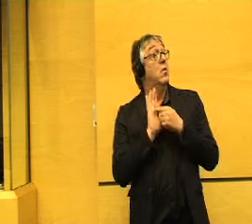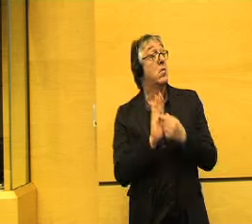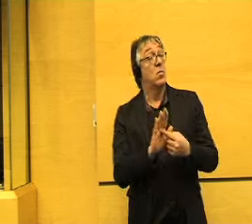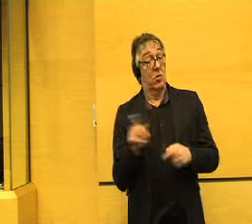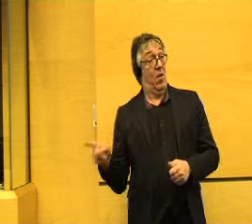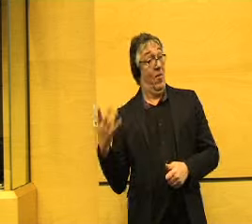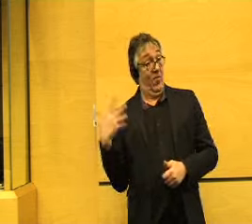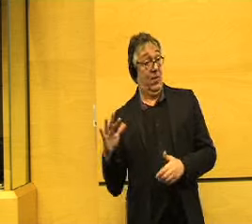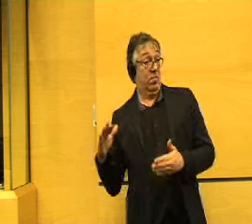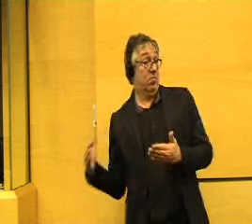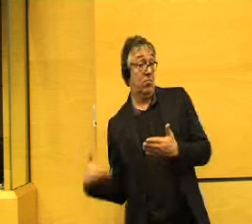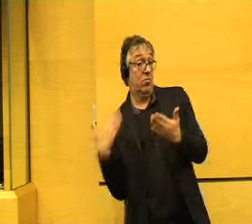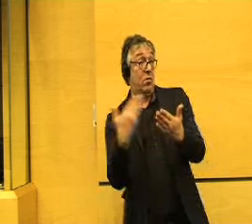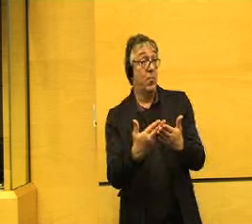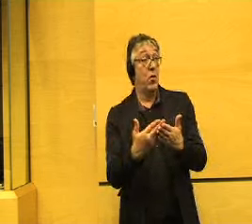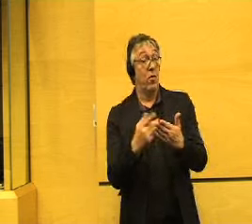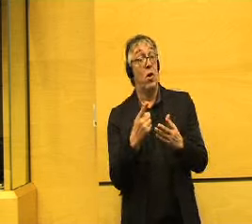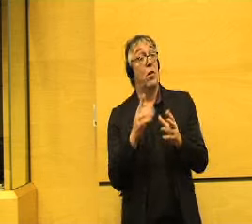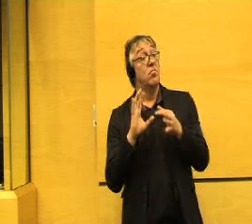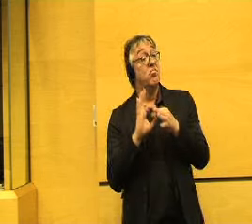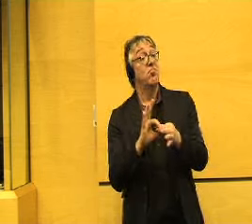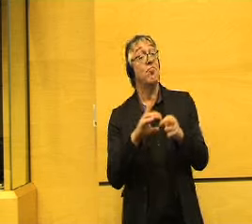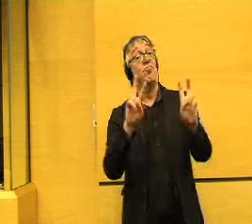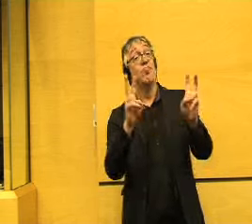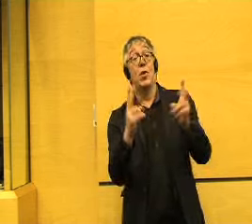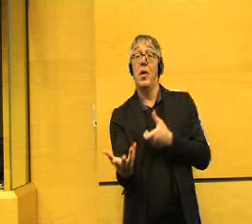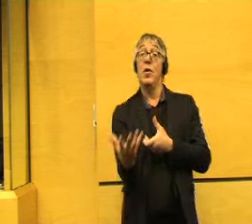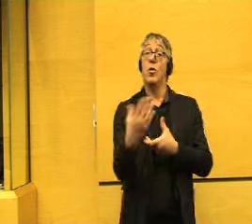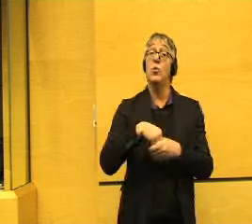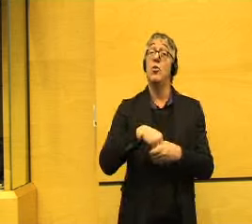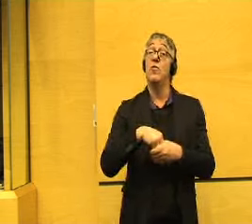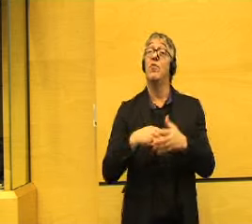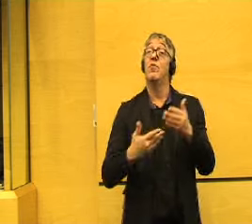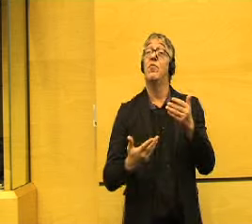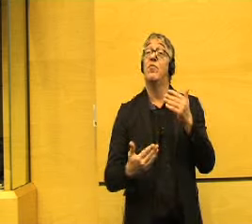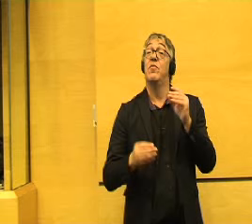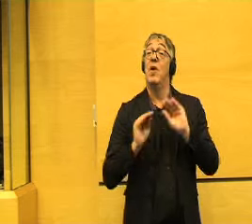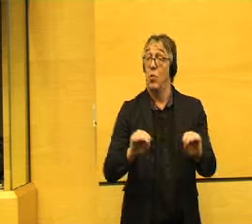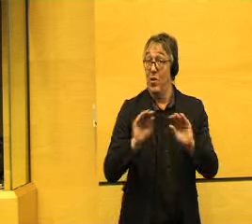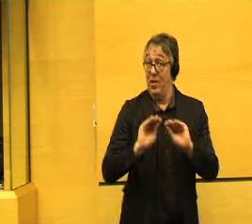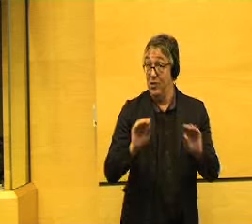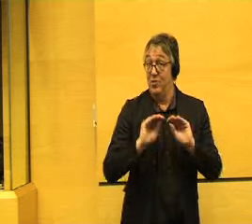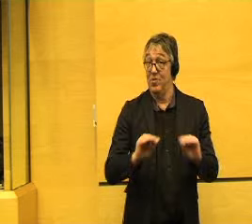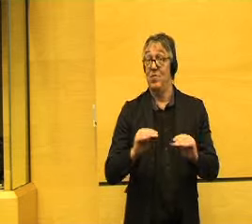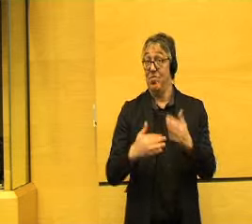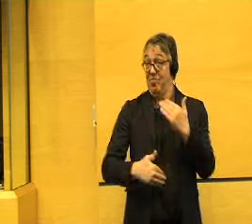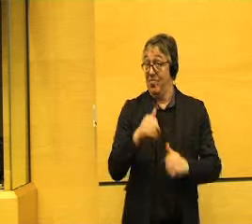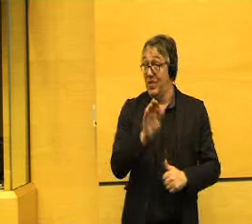inclusive education for persons with disabilities, insertion and so on.